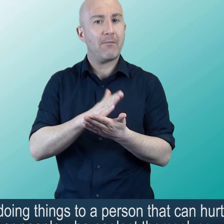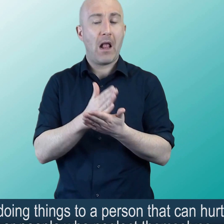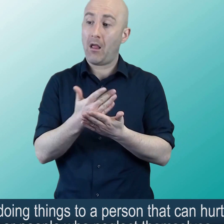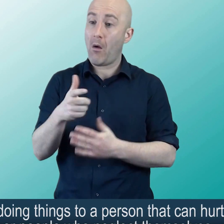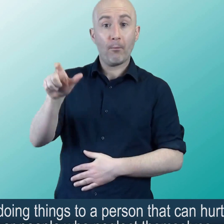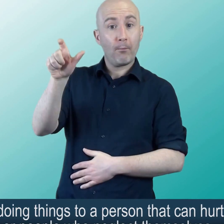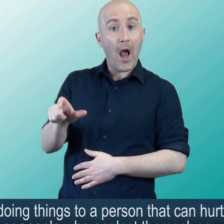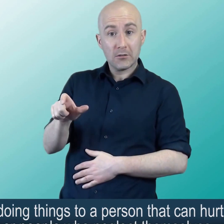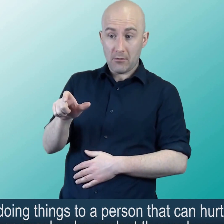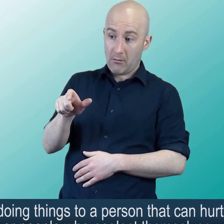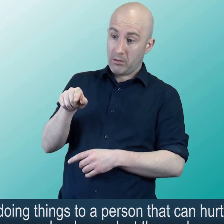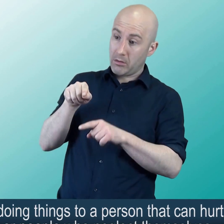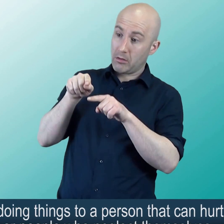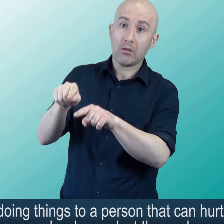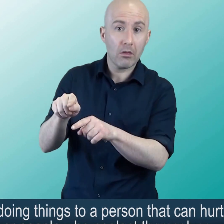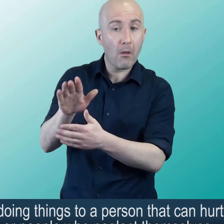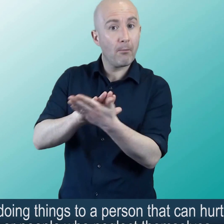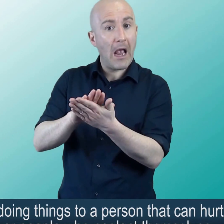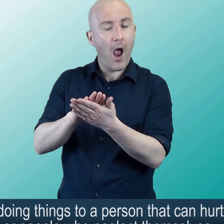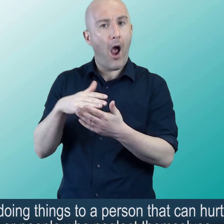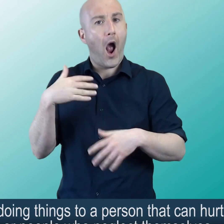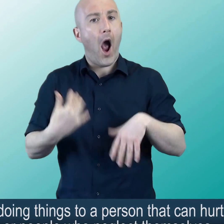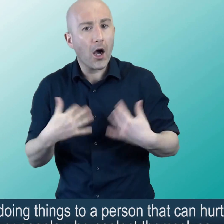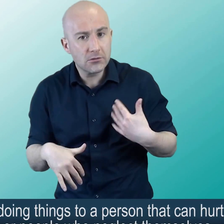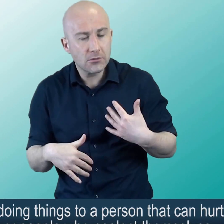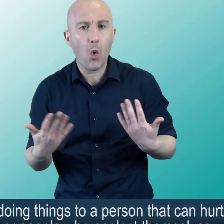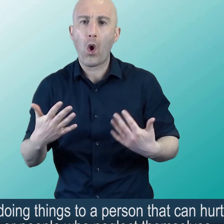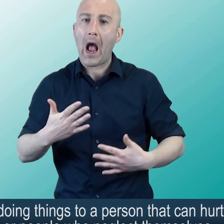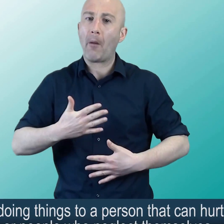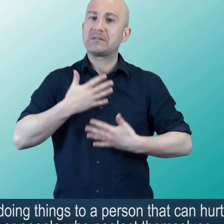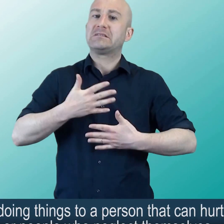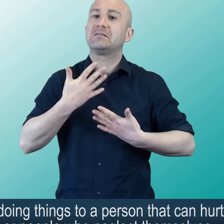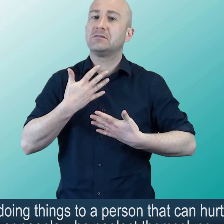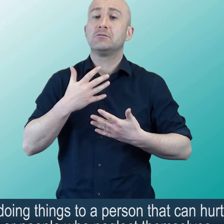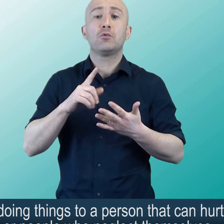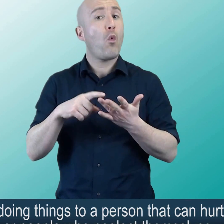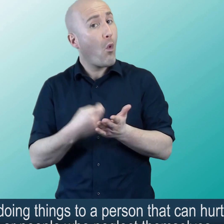Harm means doing things to a person that can hurt or upset them, or people who neglect themselves.